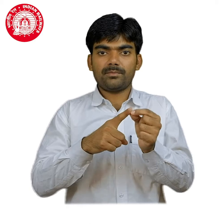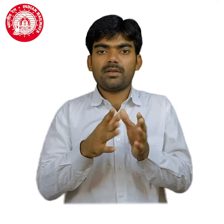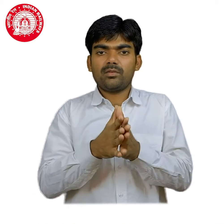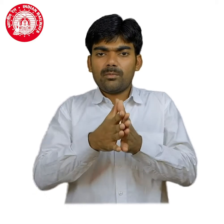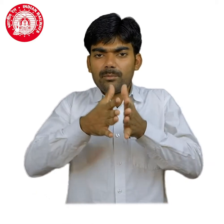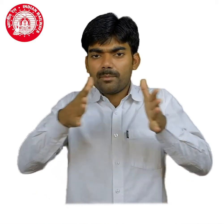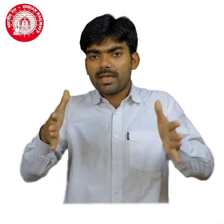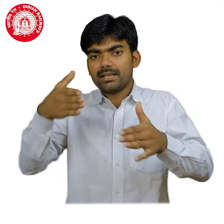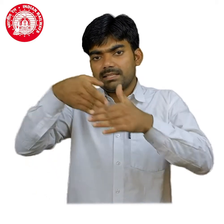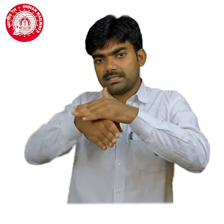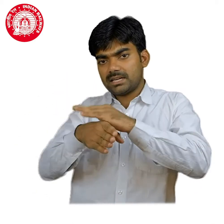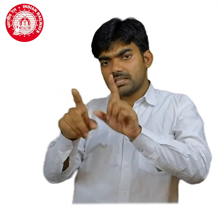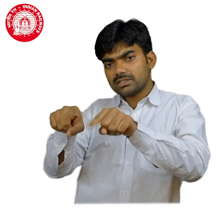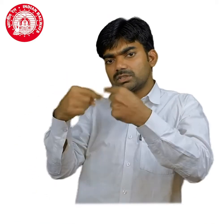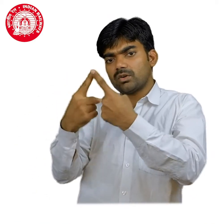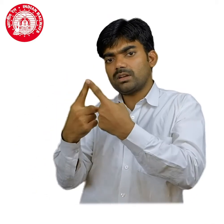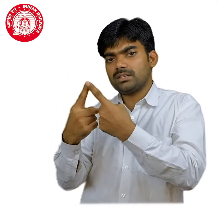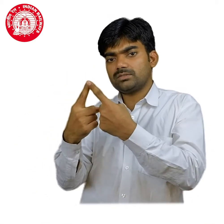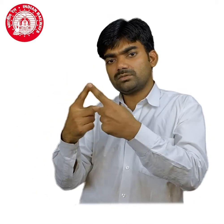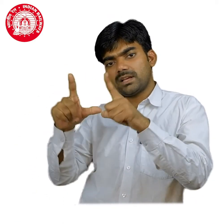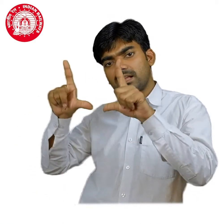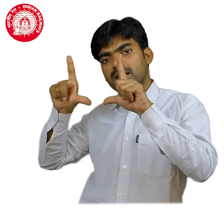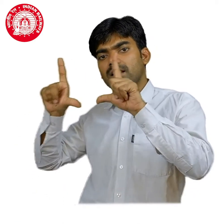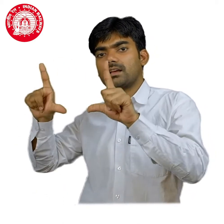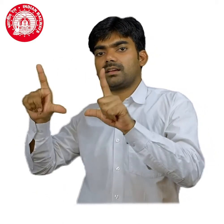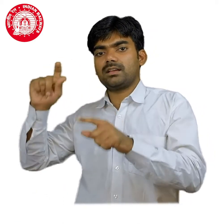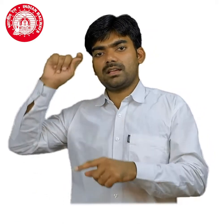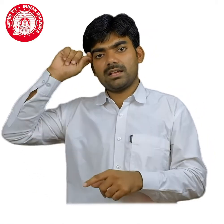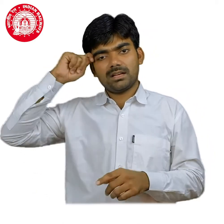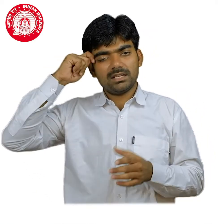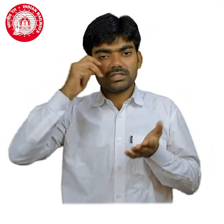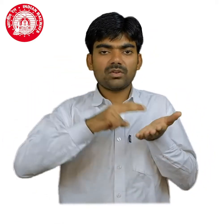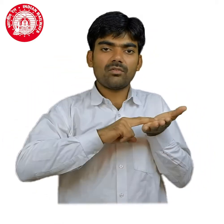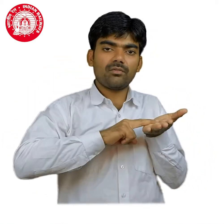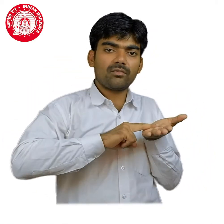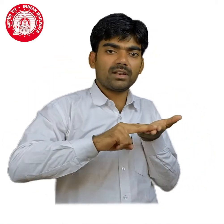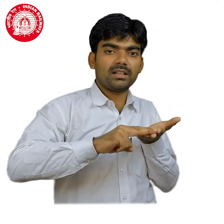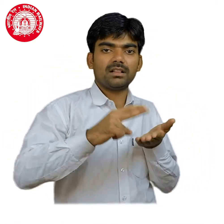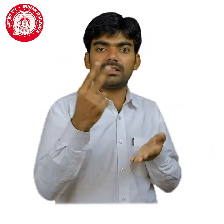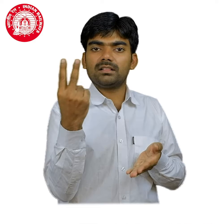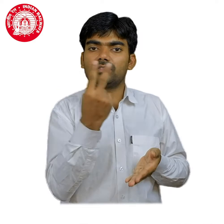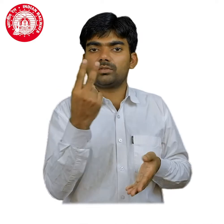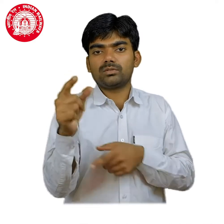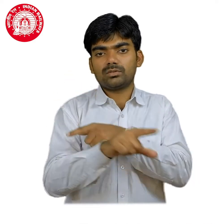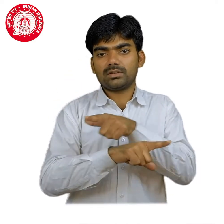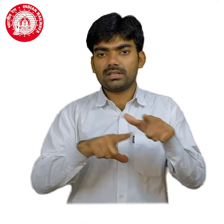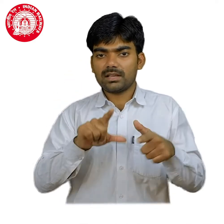facilities is installed in the main entry hall to facilitate people with visual disabilities.